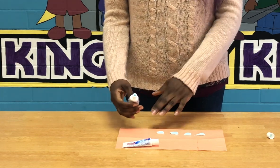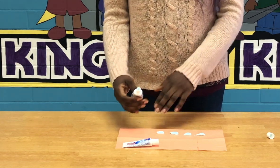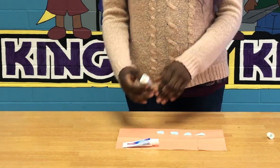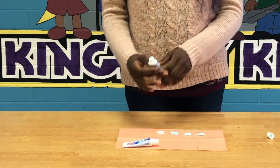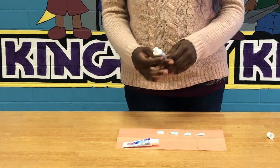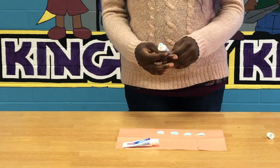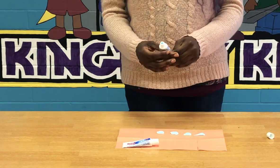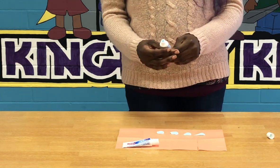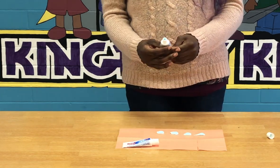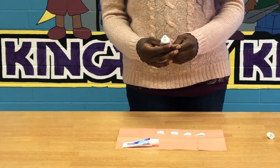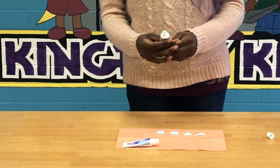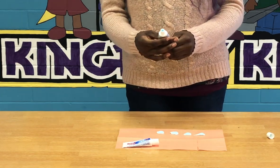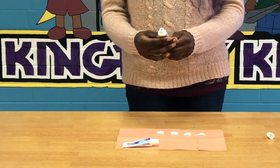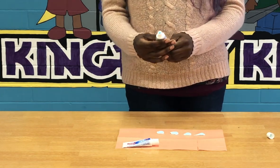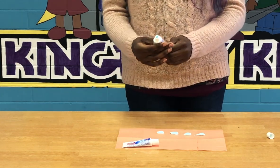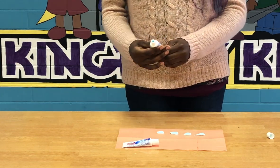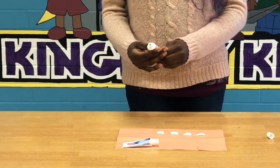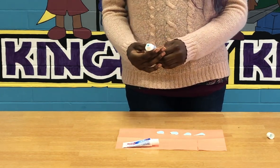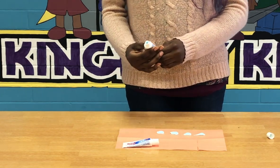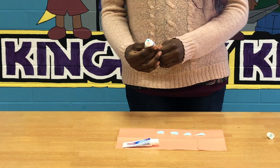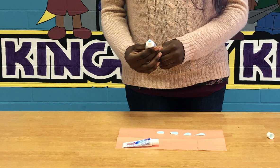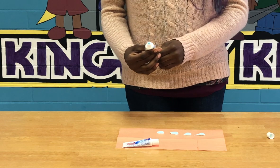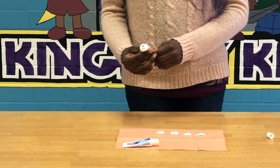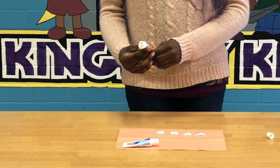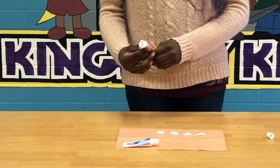some hurtful words to them. So,